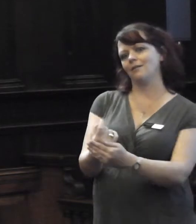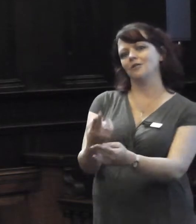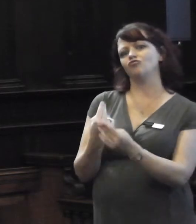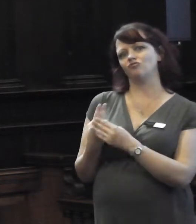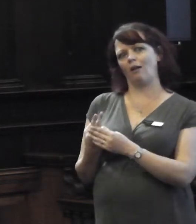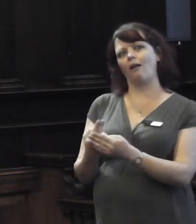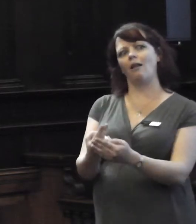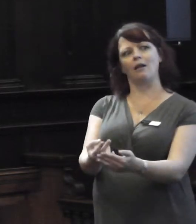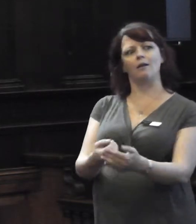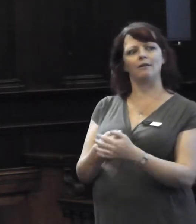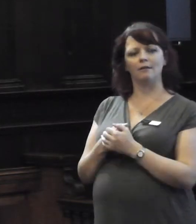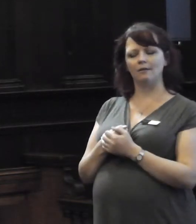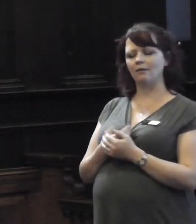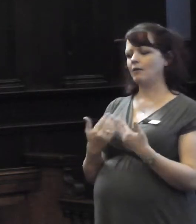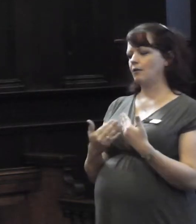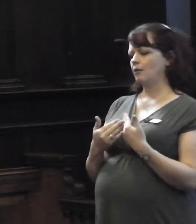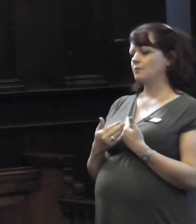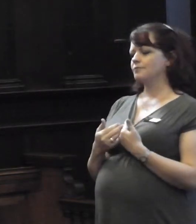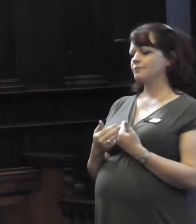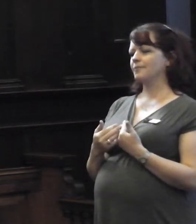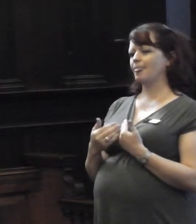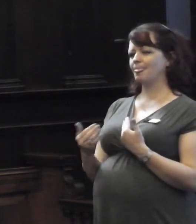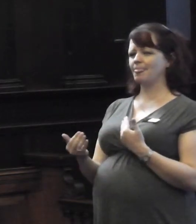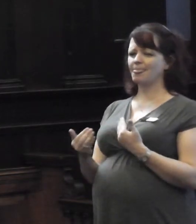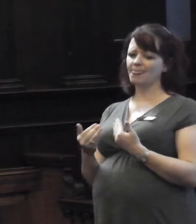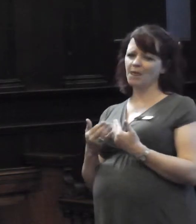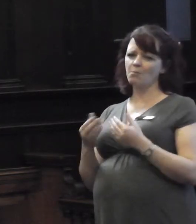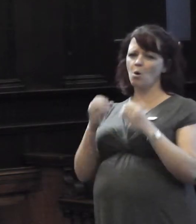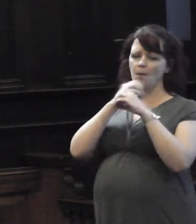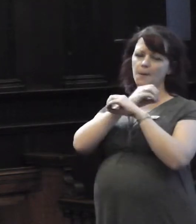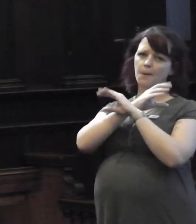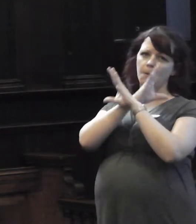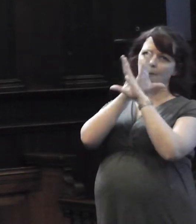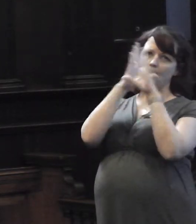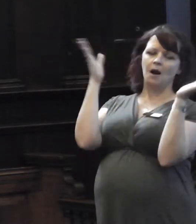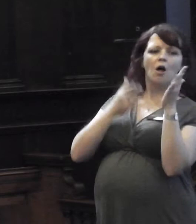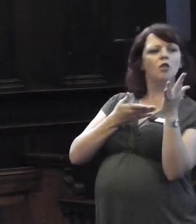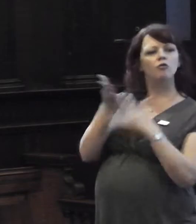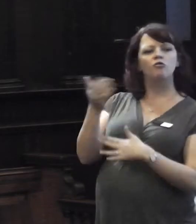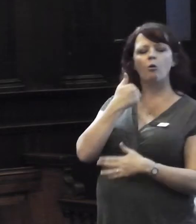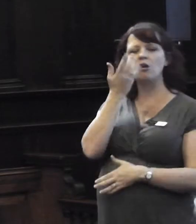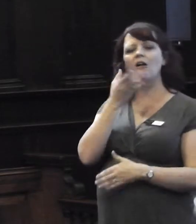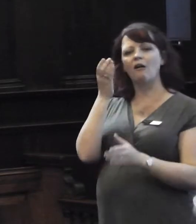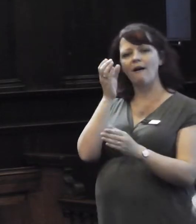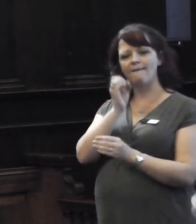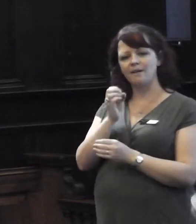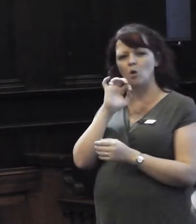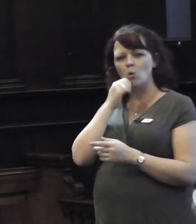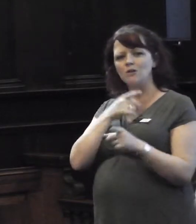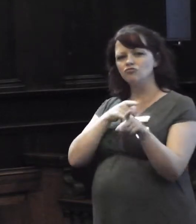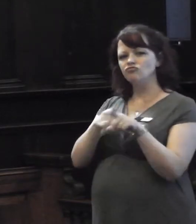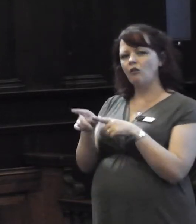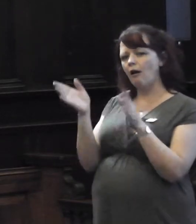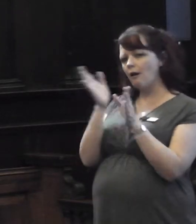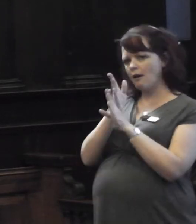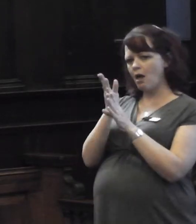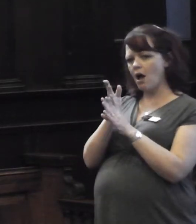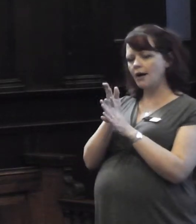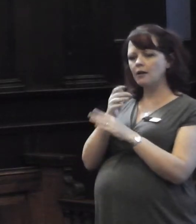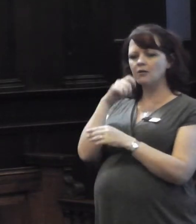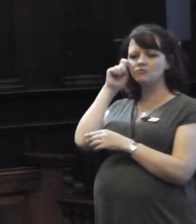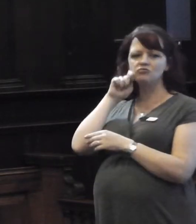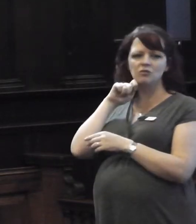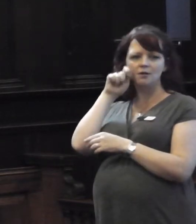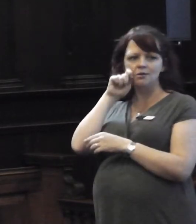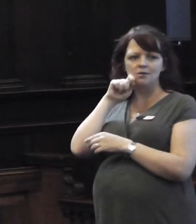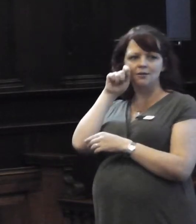The more inventive amongst particularly young offenders will try to hide a razor blade after